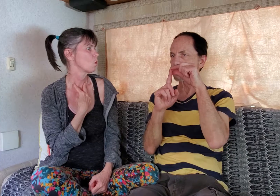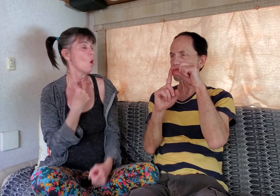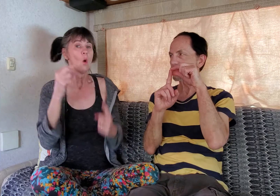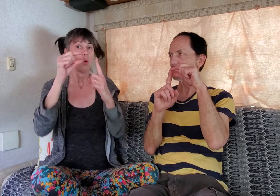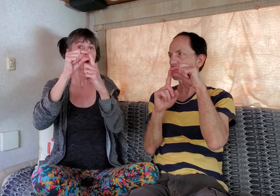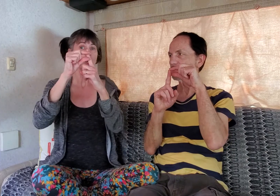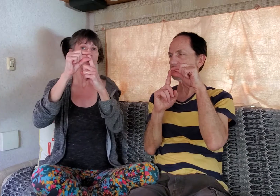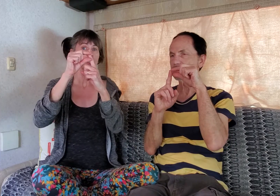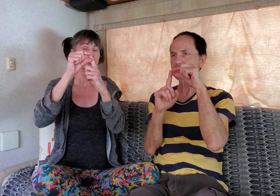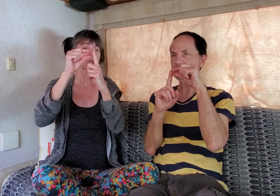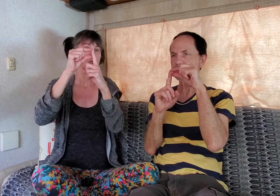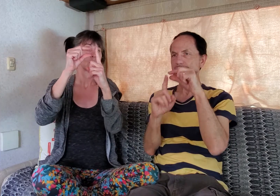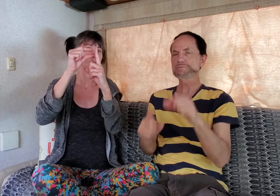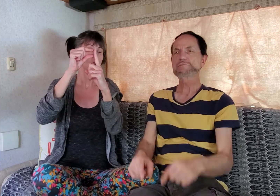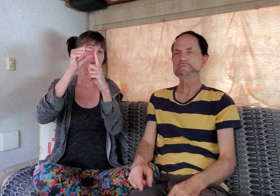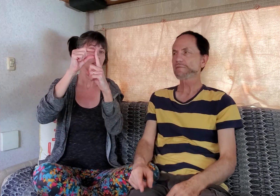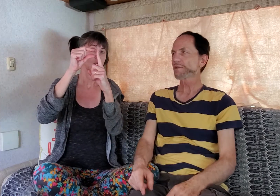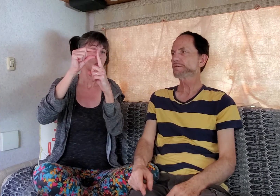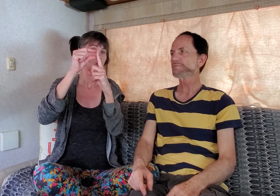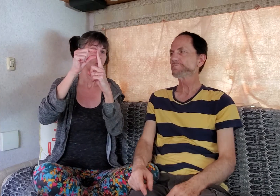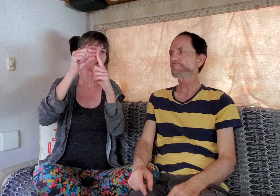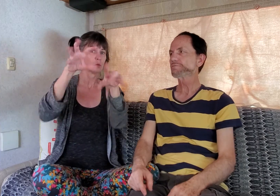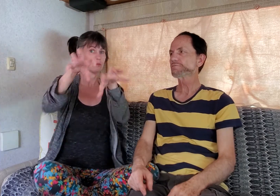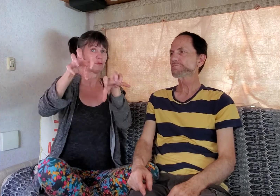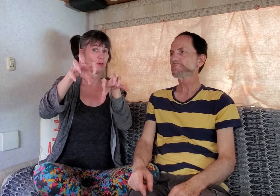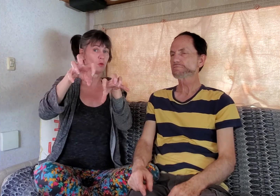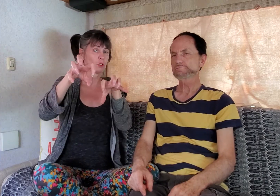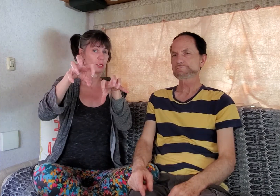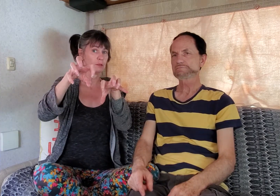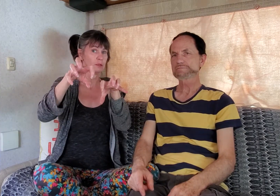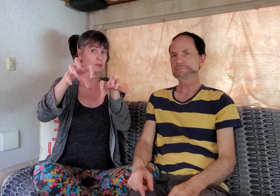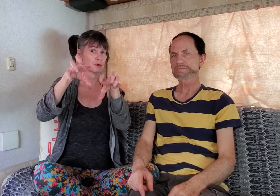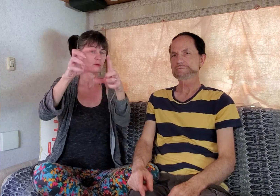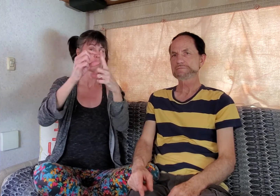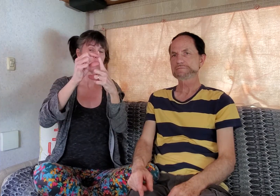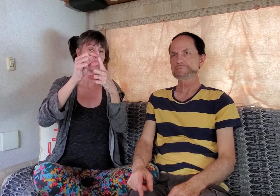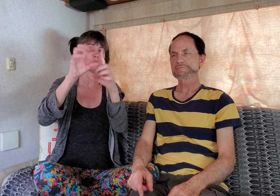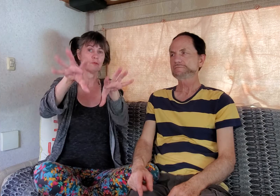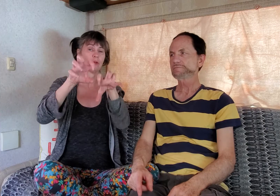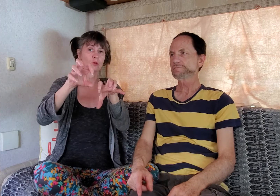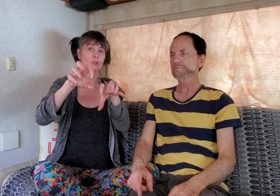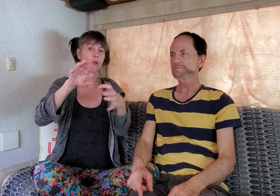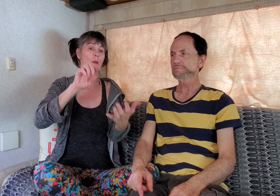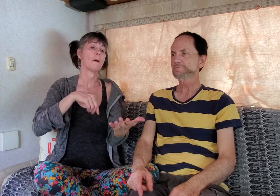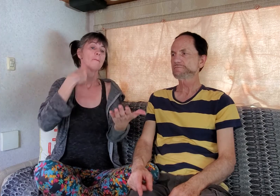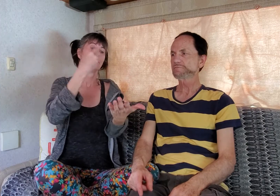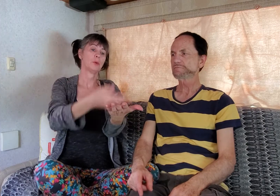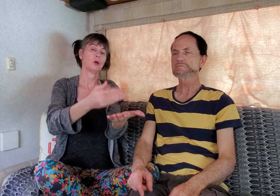Words. Words. Right. The words were frozen. Words were frozen. So I put them in